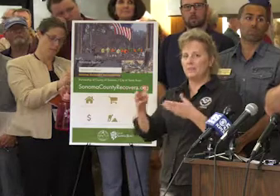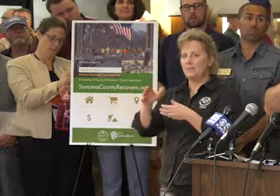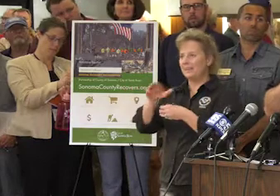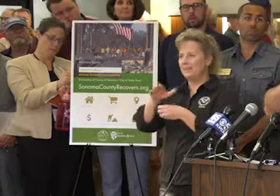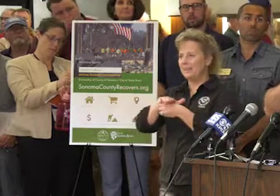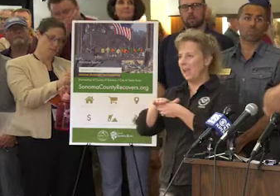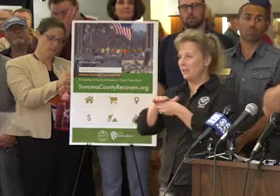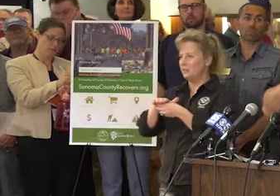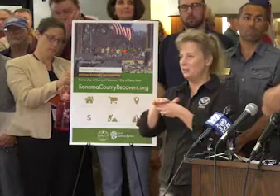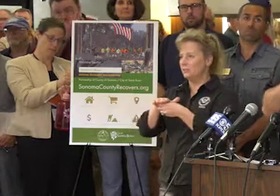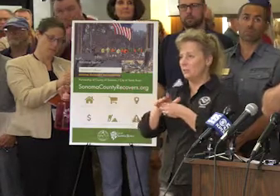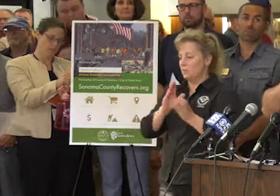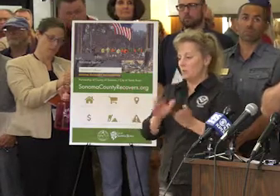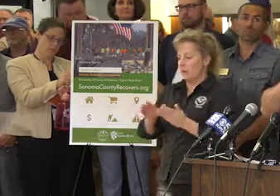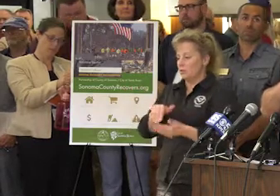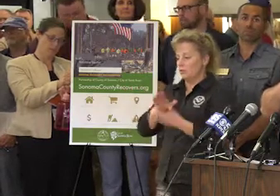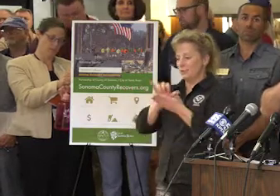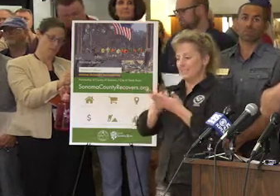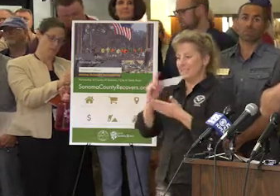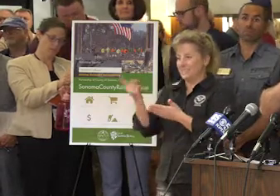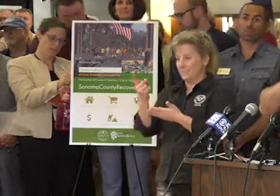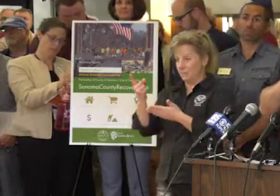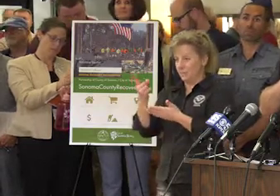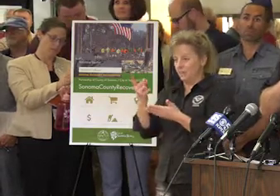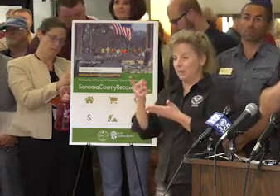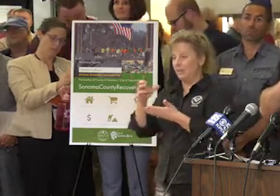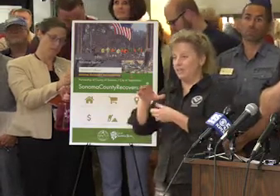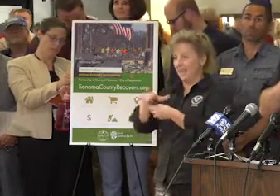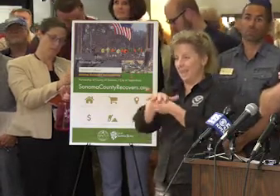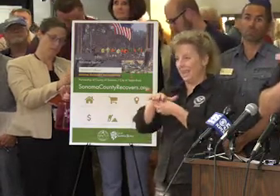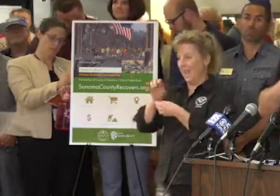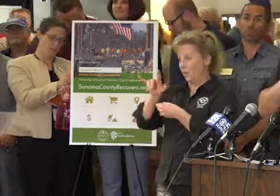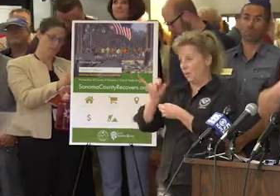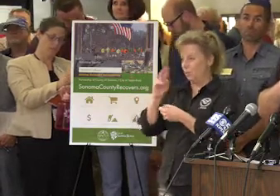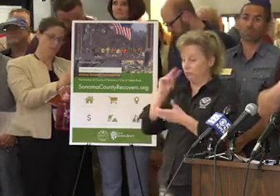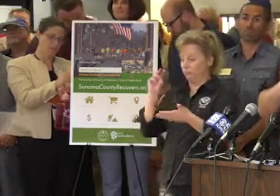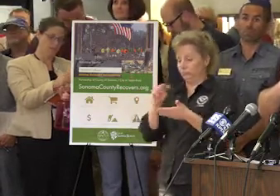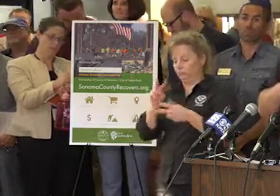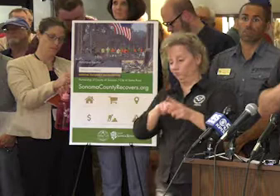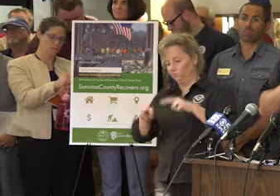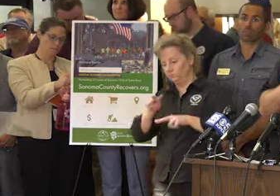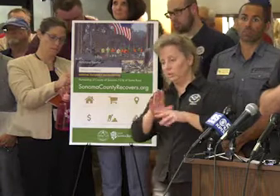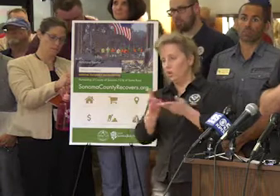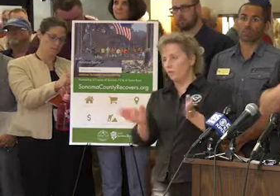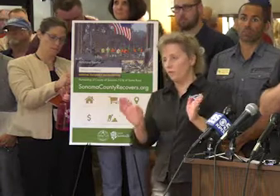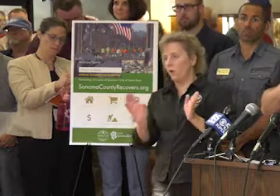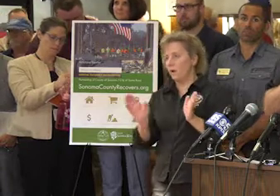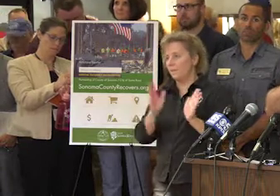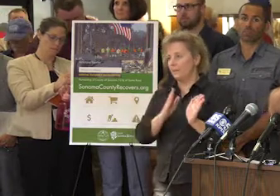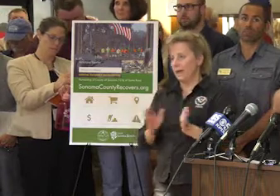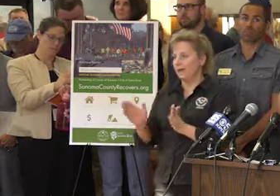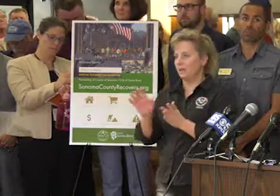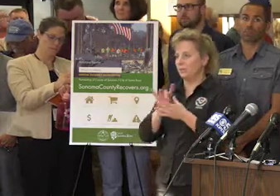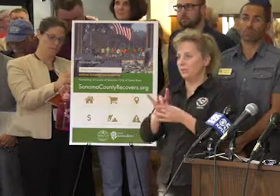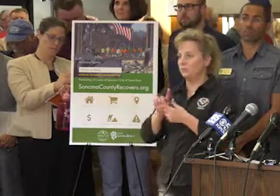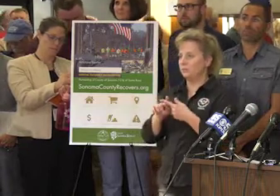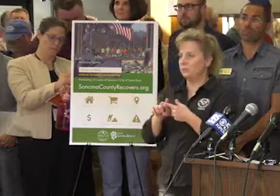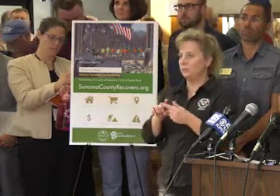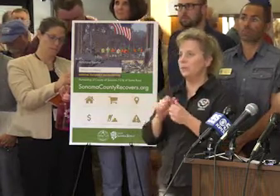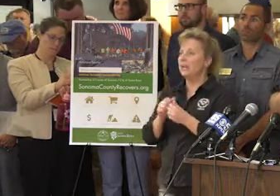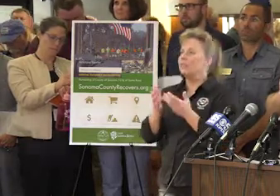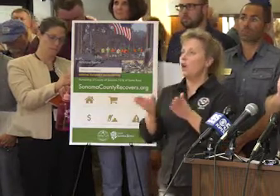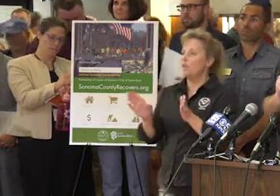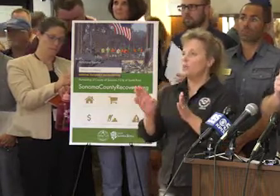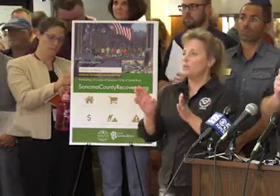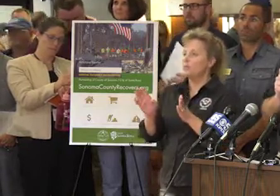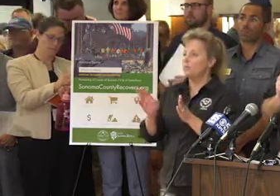that's prepared to address that, but that would be something that the county would look at in their overall planning relative to the rebuild.